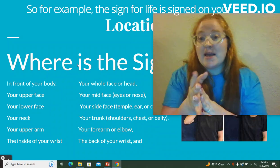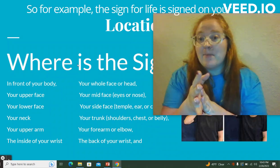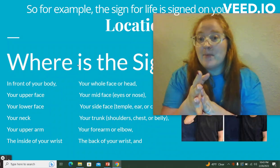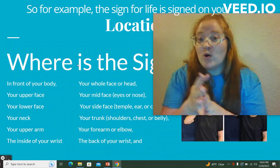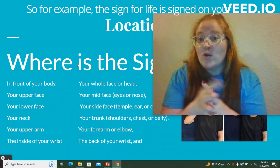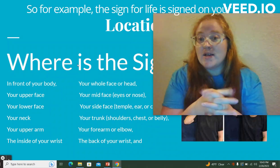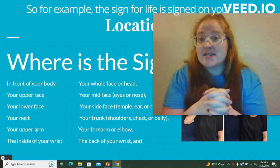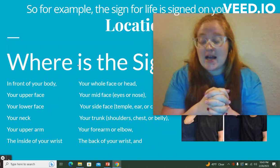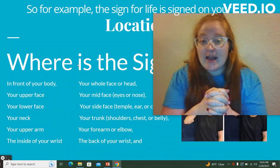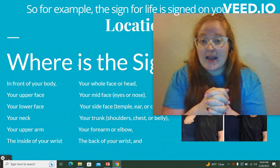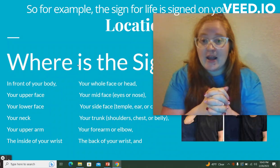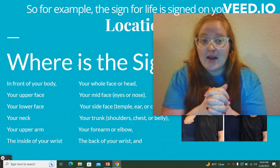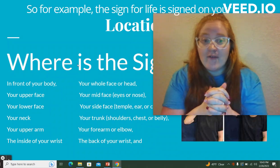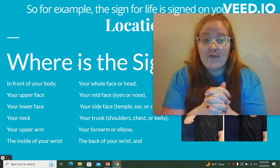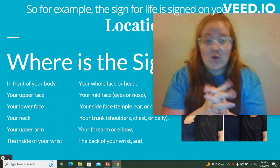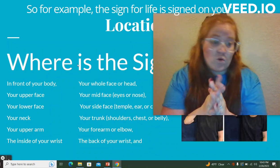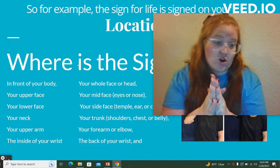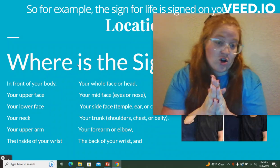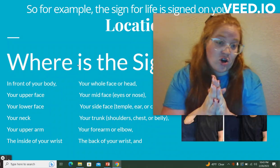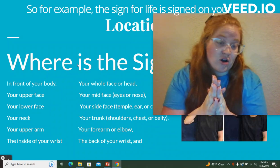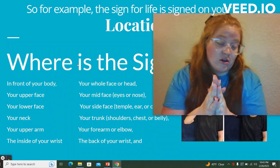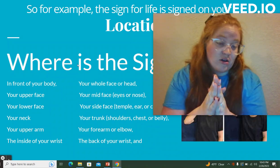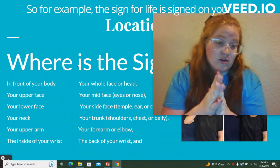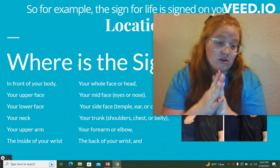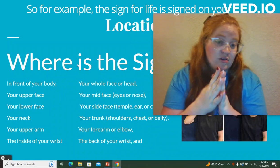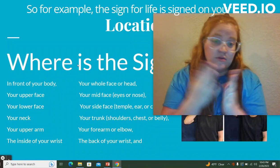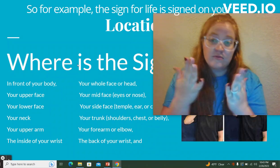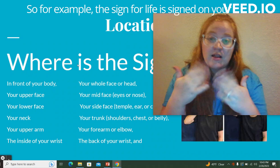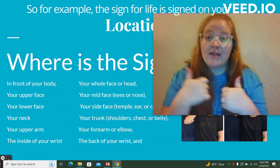for example, the sign for